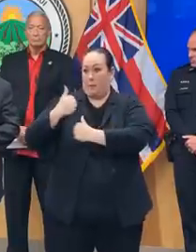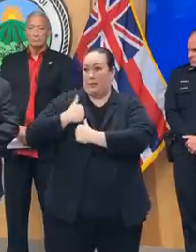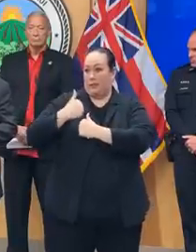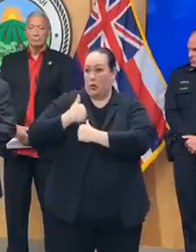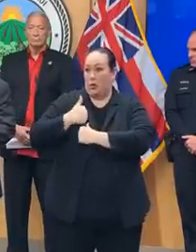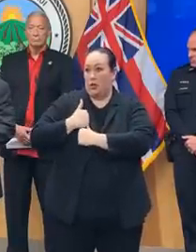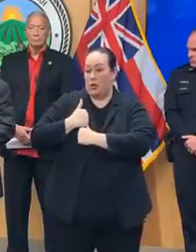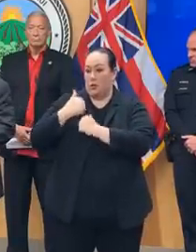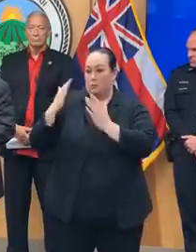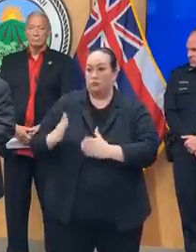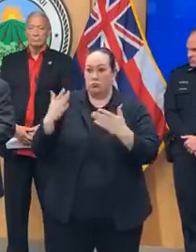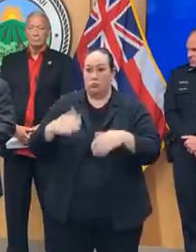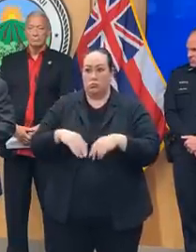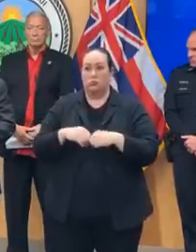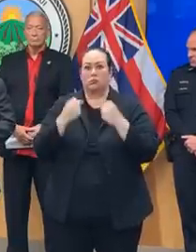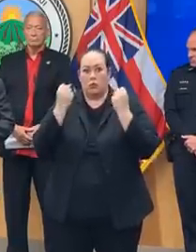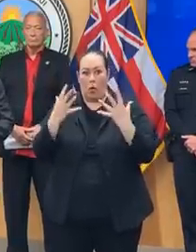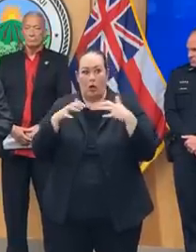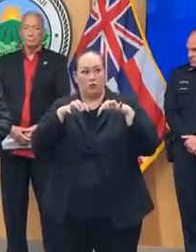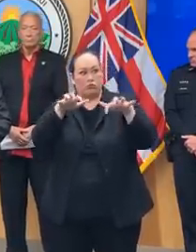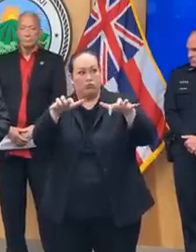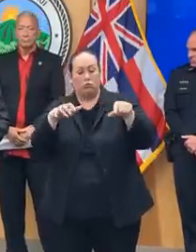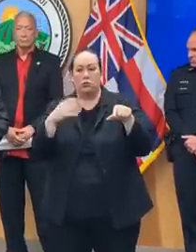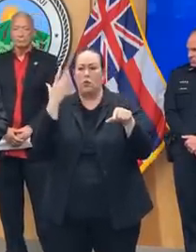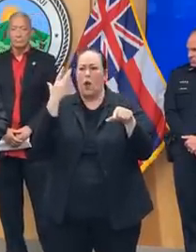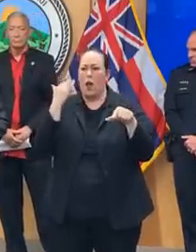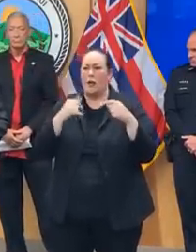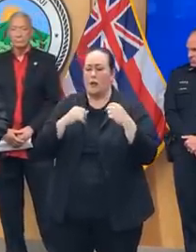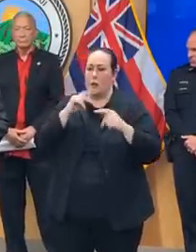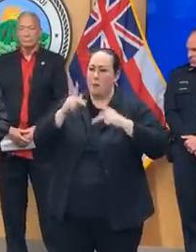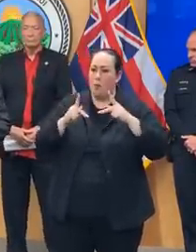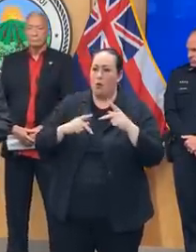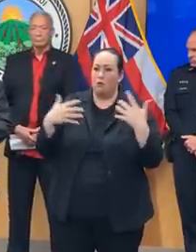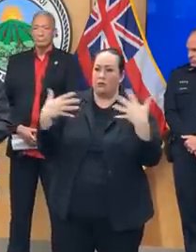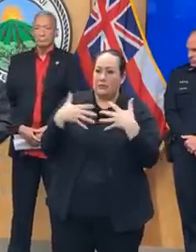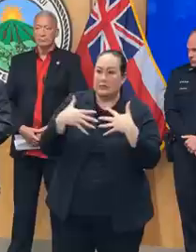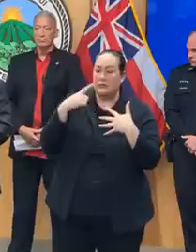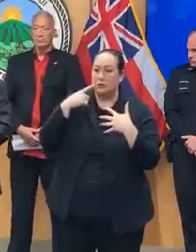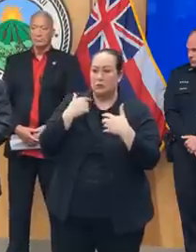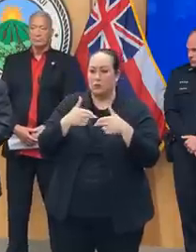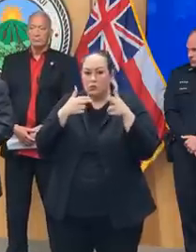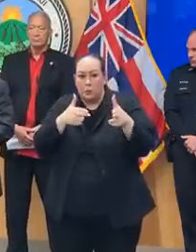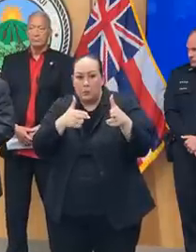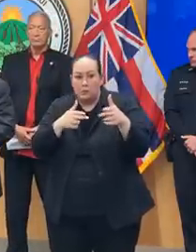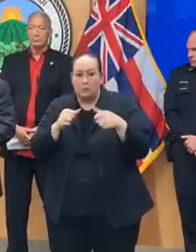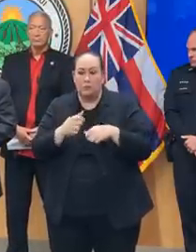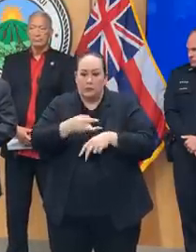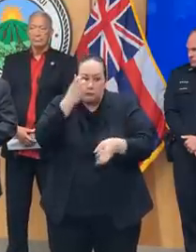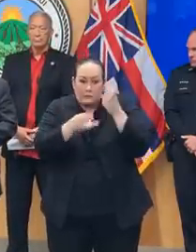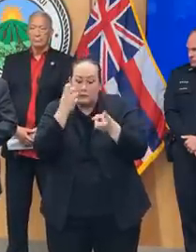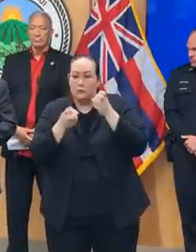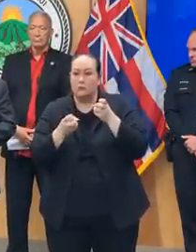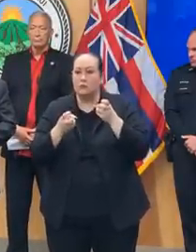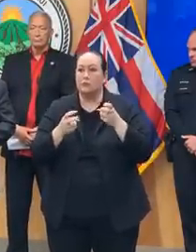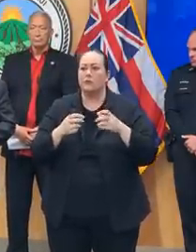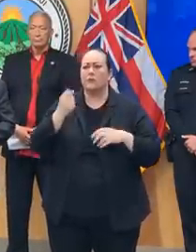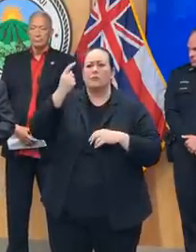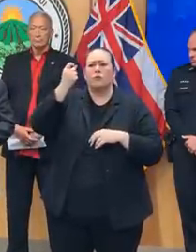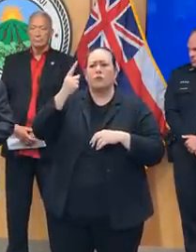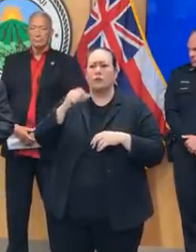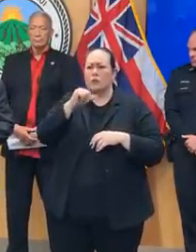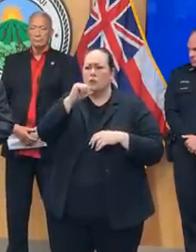some reports, mostly on social media, of concerns about looting or violence. I'll just be candid. Please do not believe what you